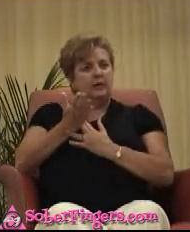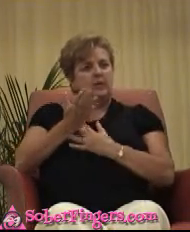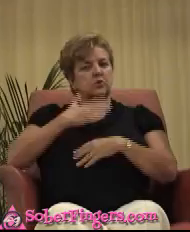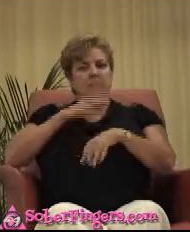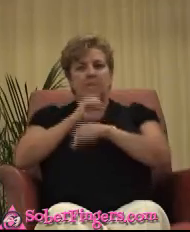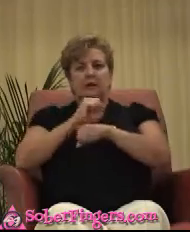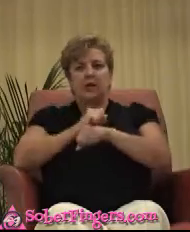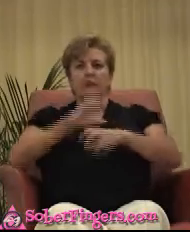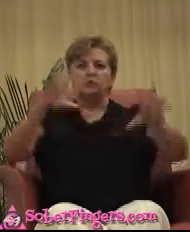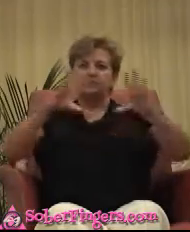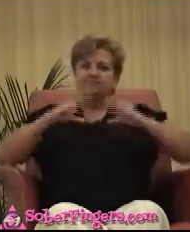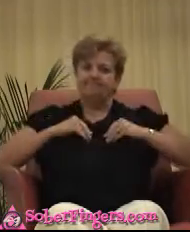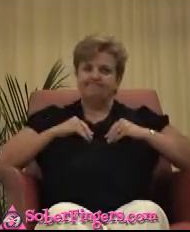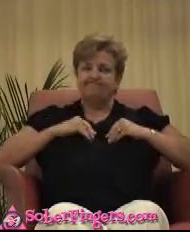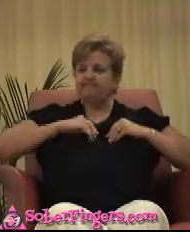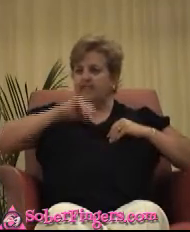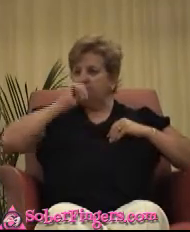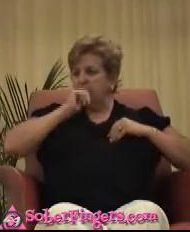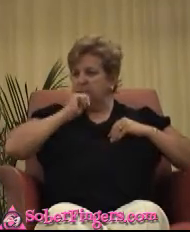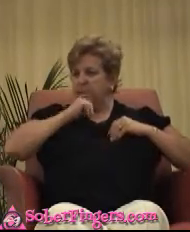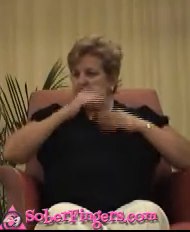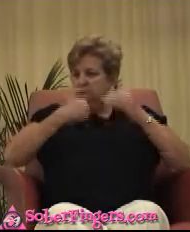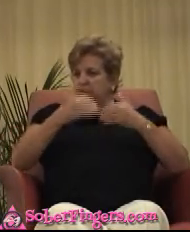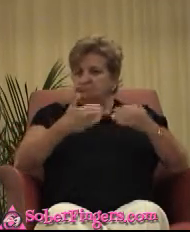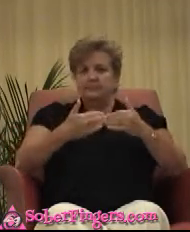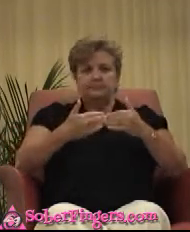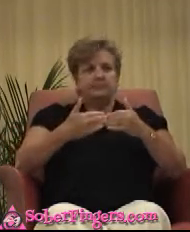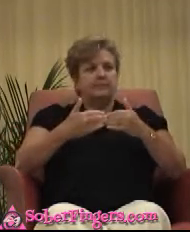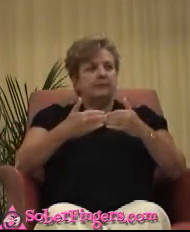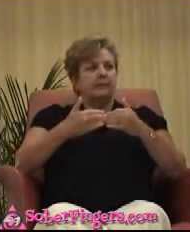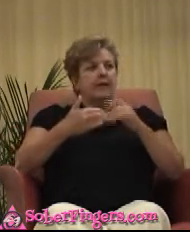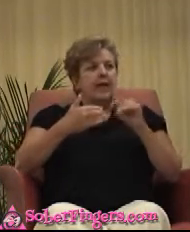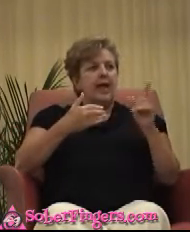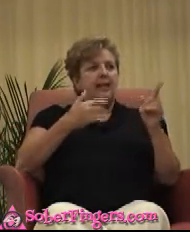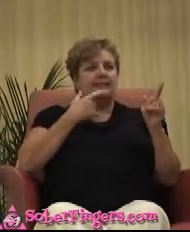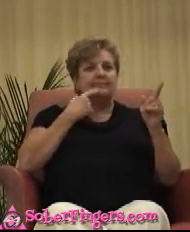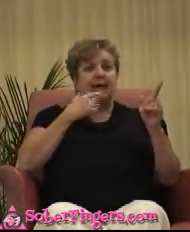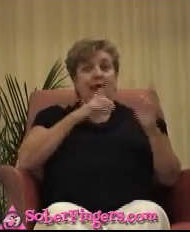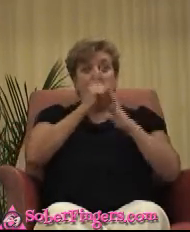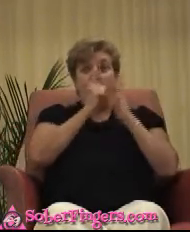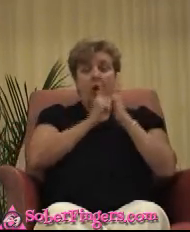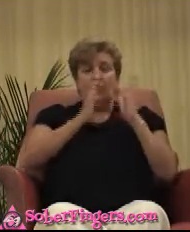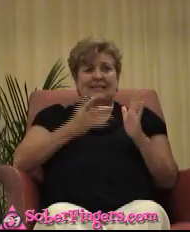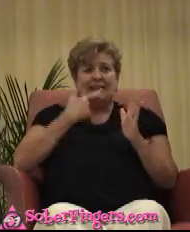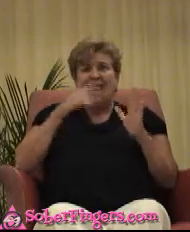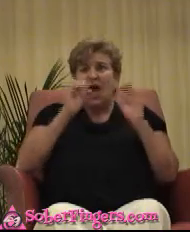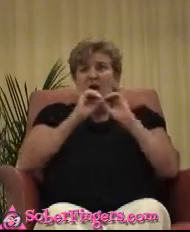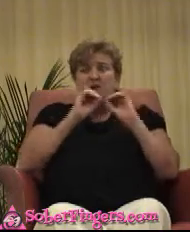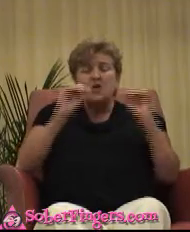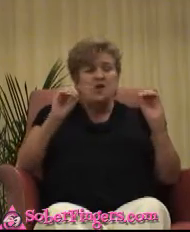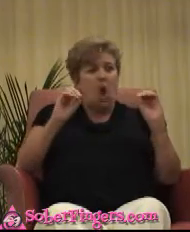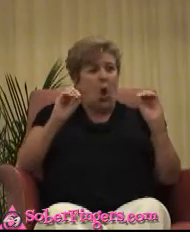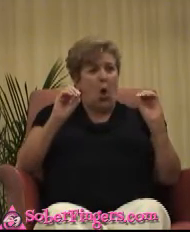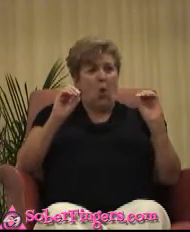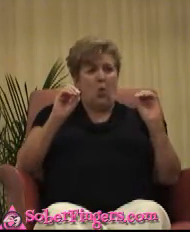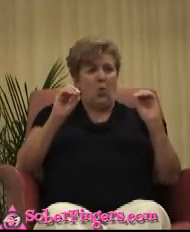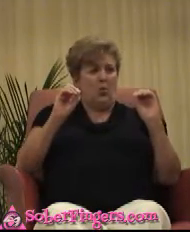judge said, to my attorney later, he said, no defendant has ever done that before. 16 years on the bench, he said, I've never had a defendant do